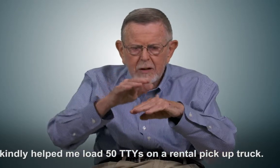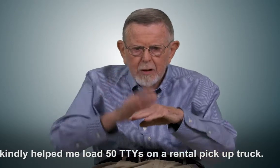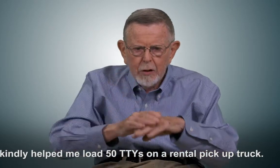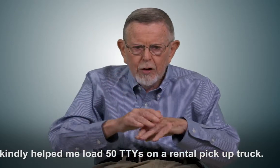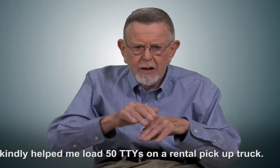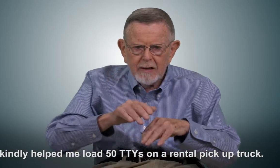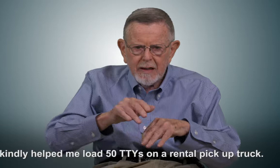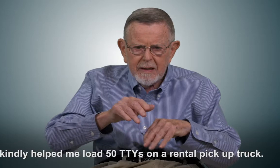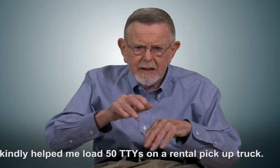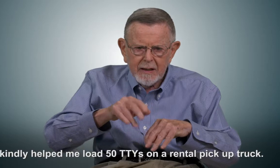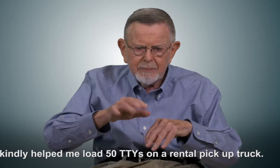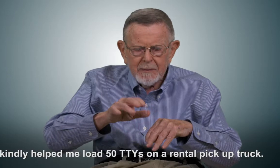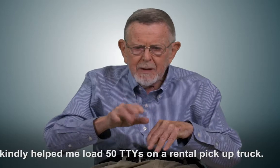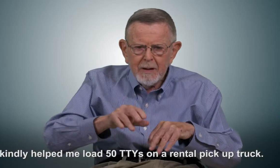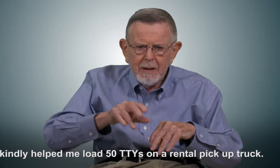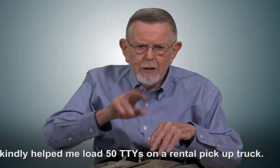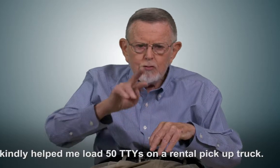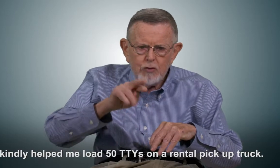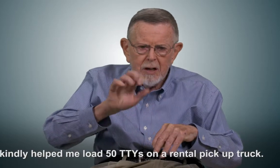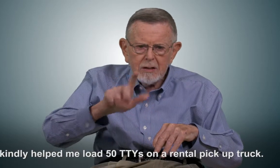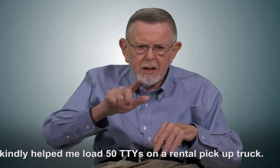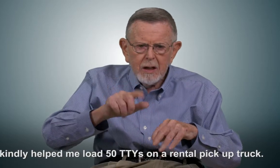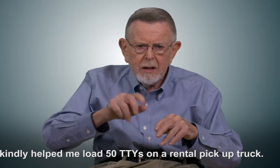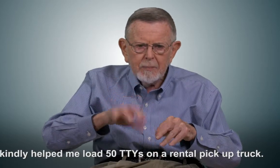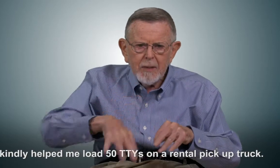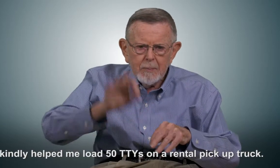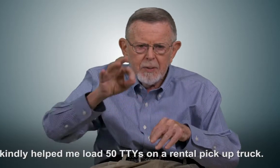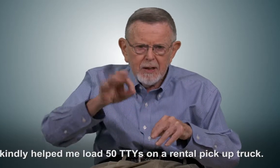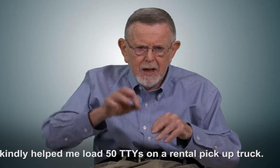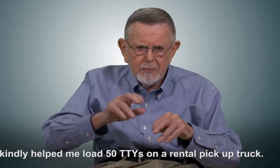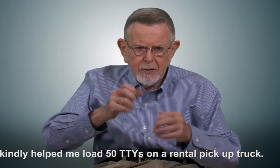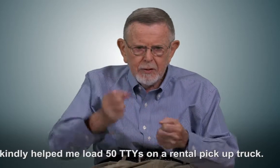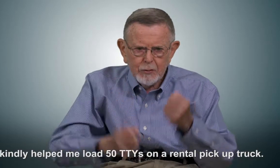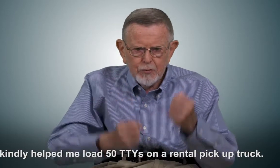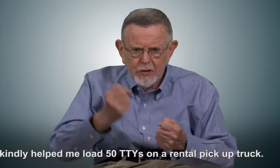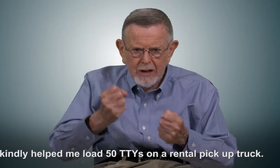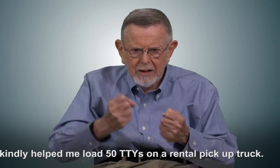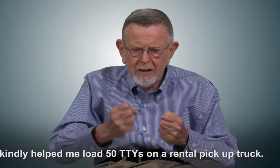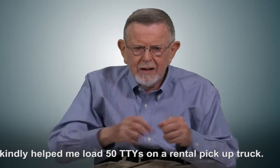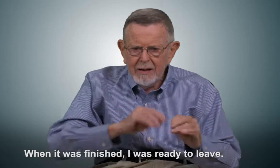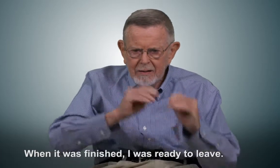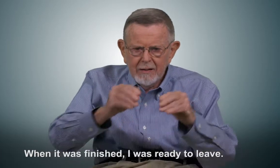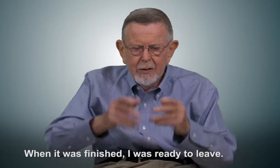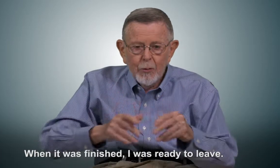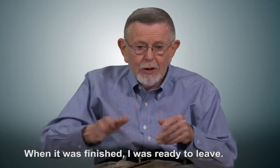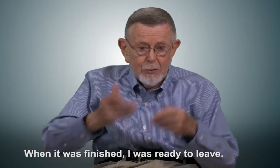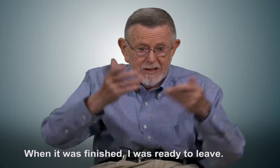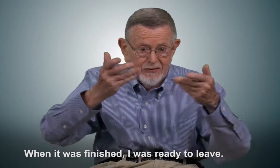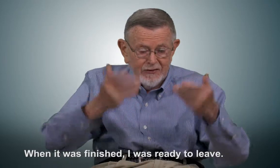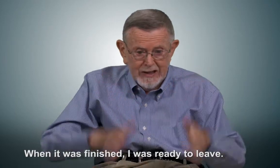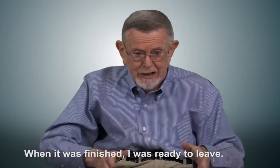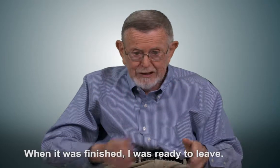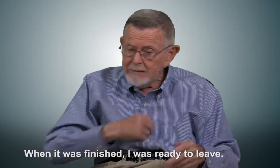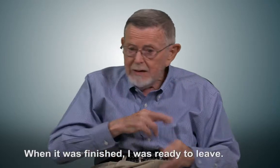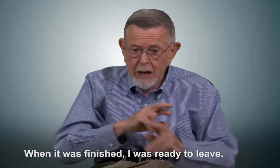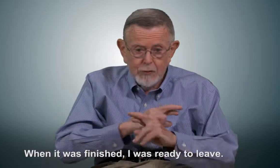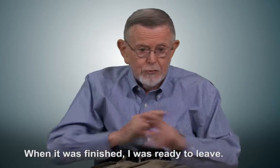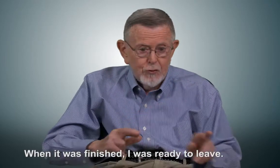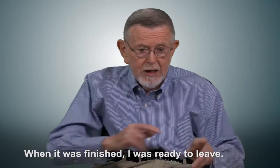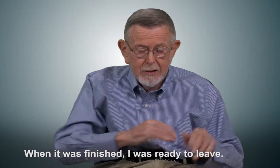when I run down and pick up a truck. When it was finished, I was ready